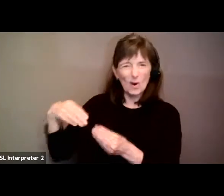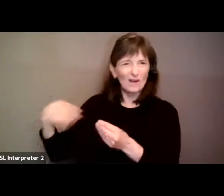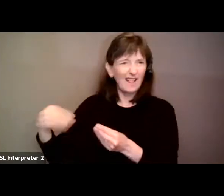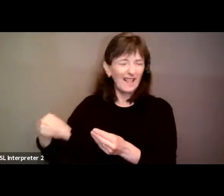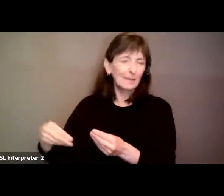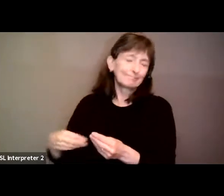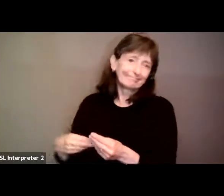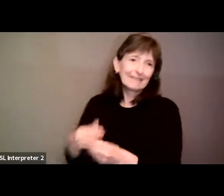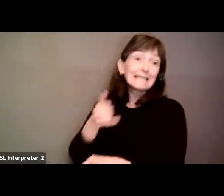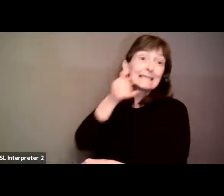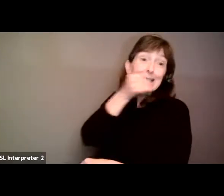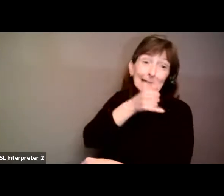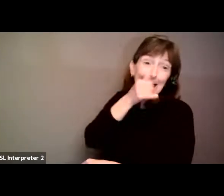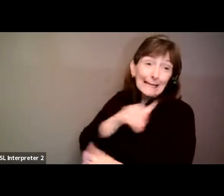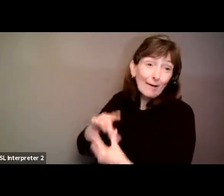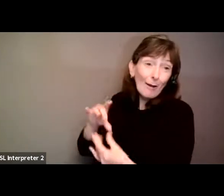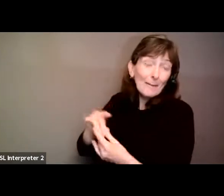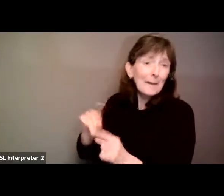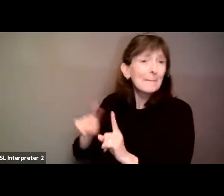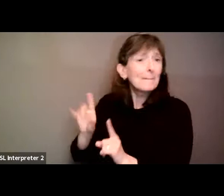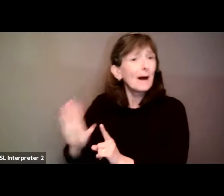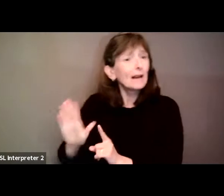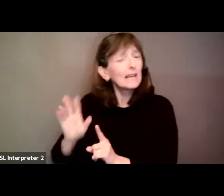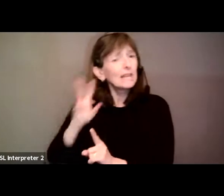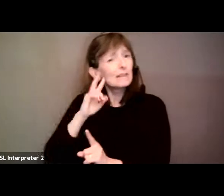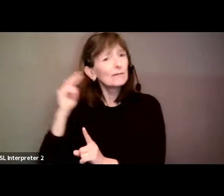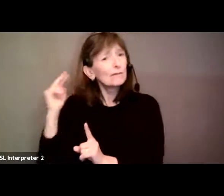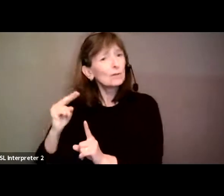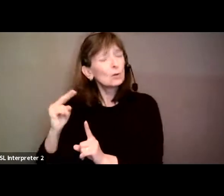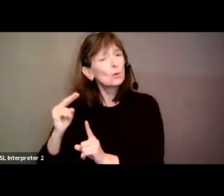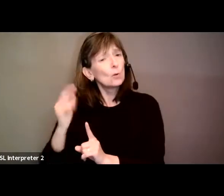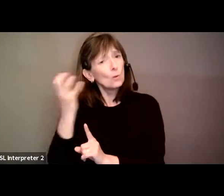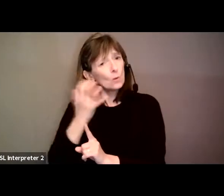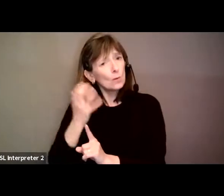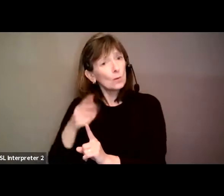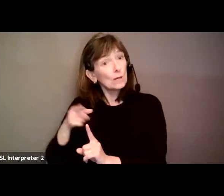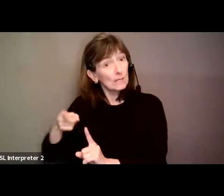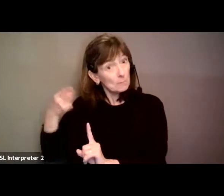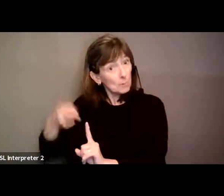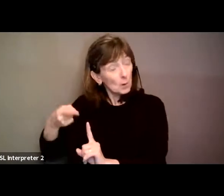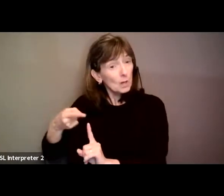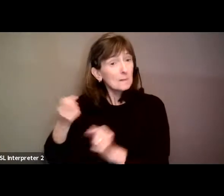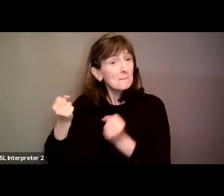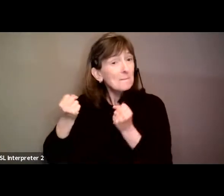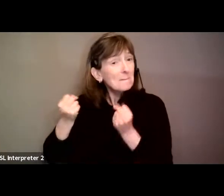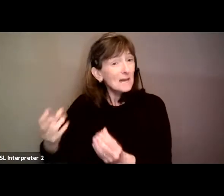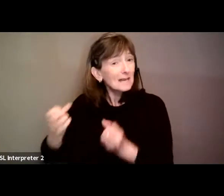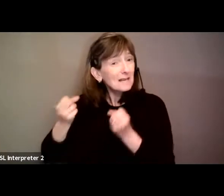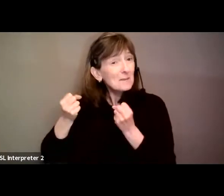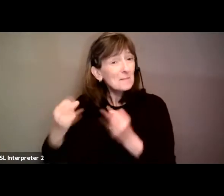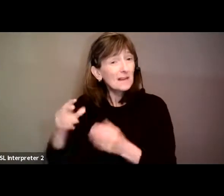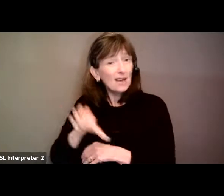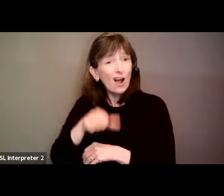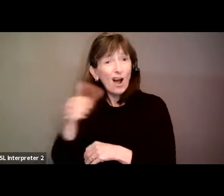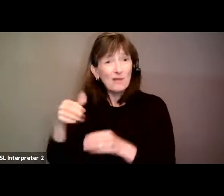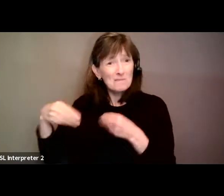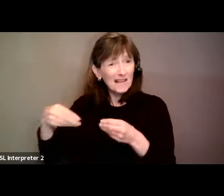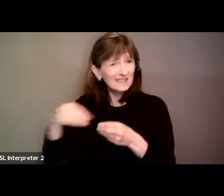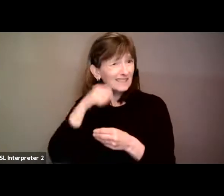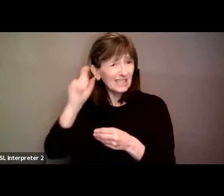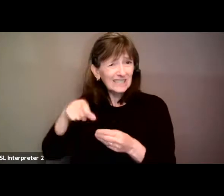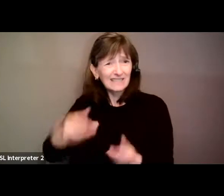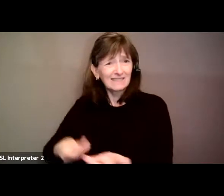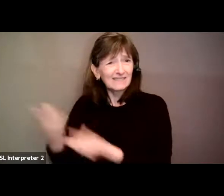sounded silly, but he had amazing insights. He pointed out that there are many biodegradable alternatives to plastic.